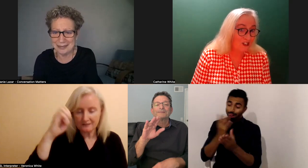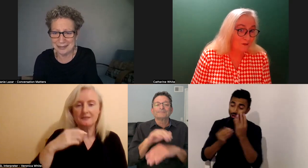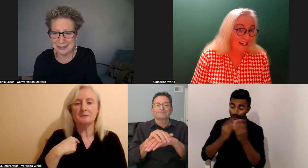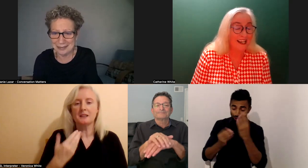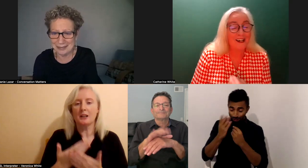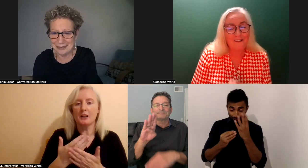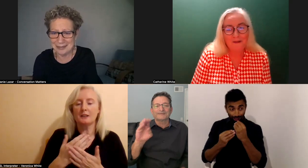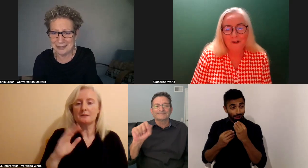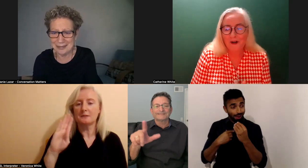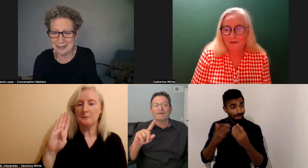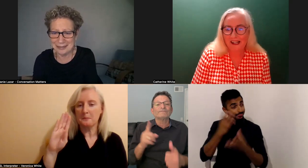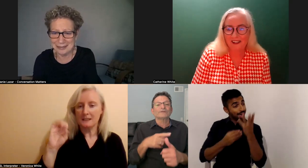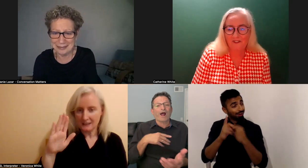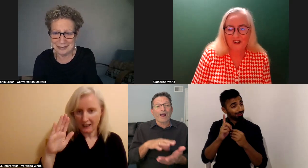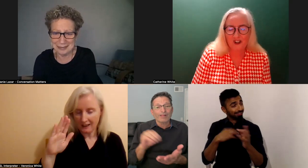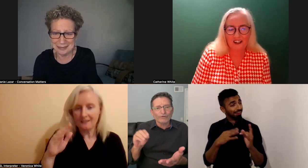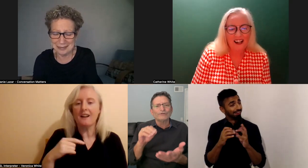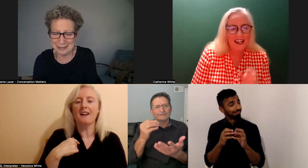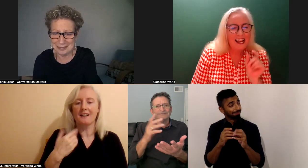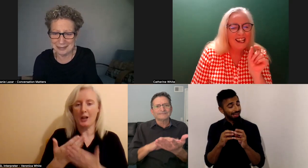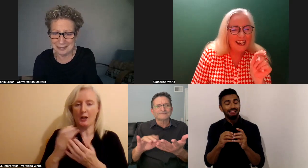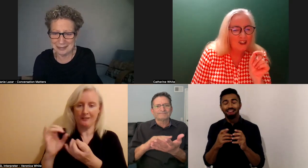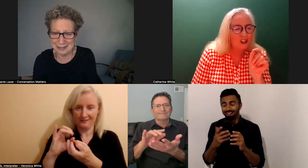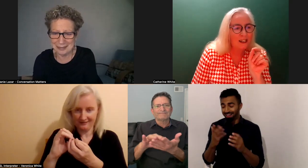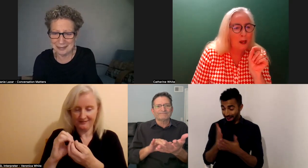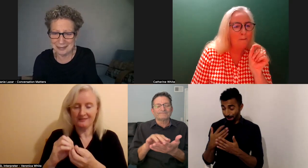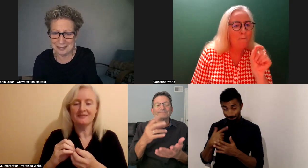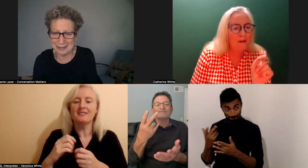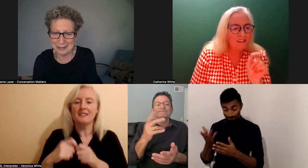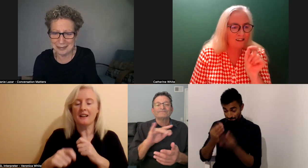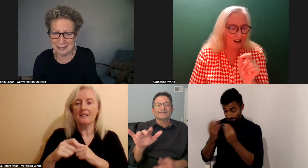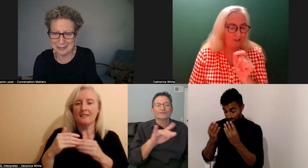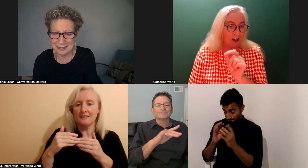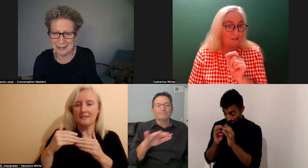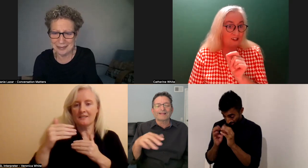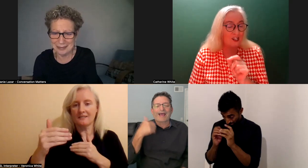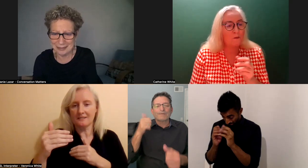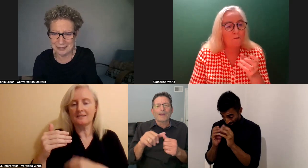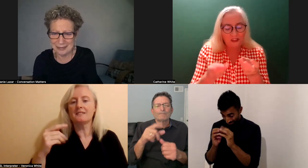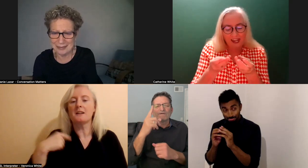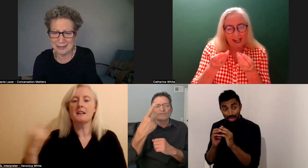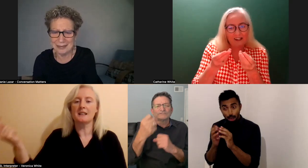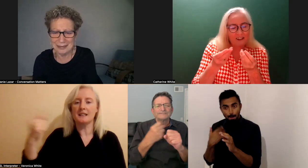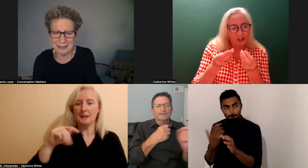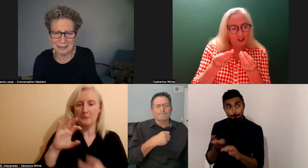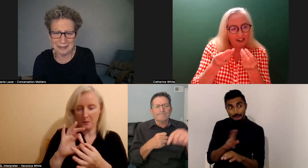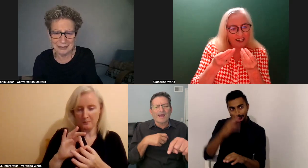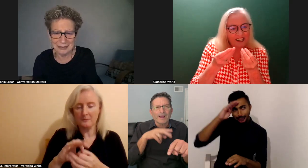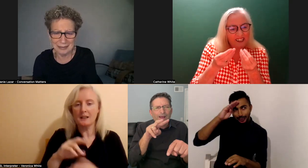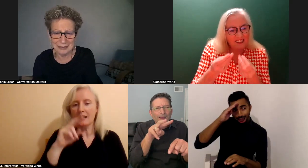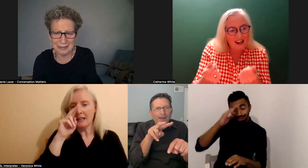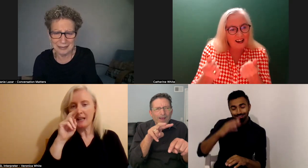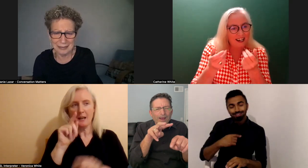was finger spelling. And I remember coming back the first year, catching bits of their conversation, but they had